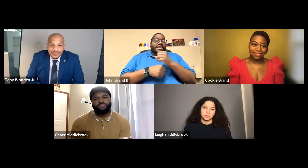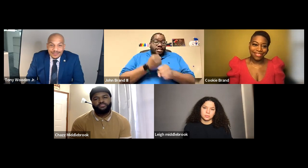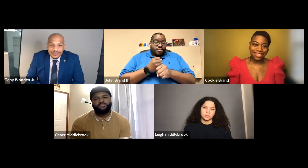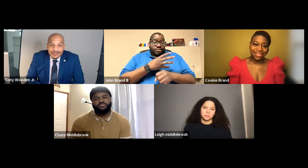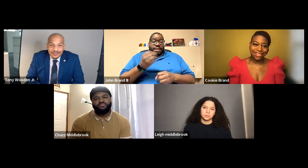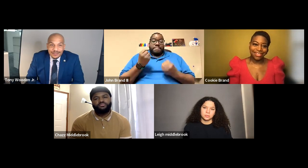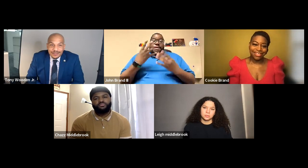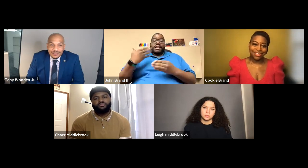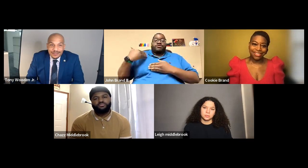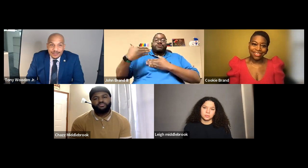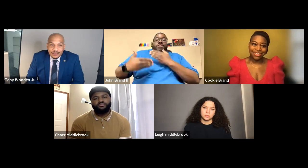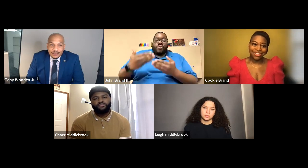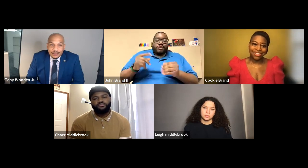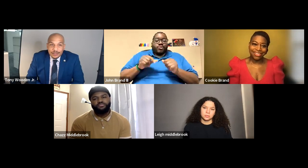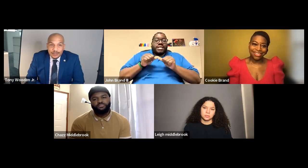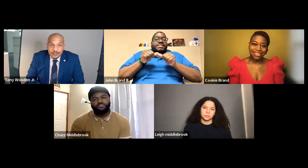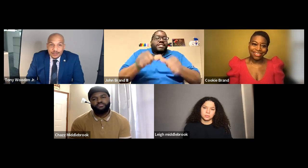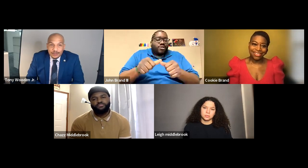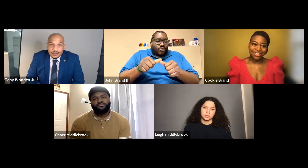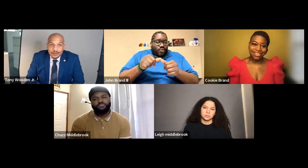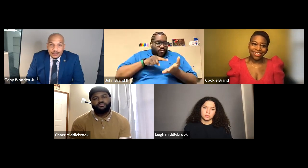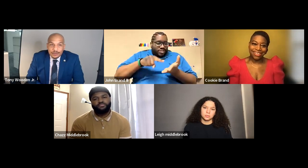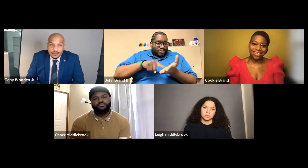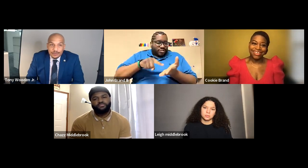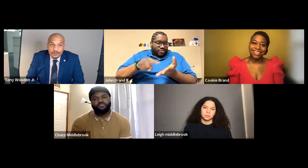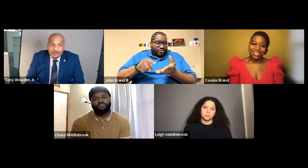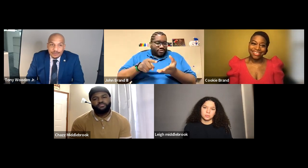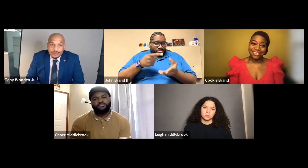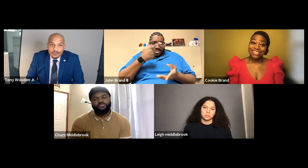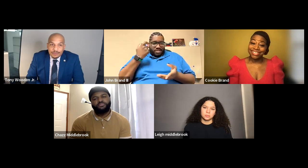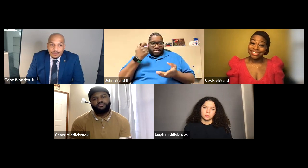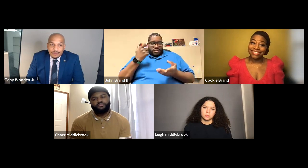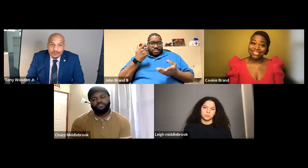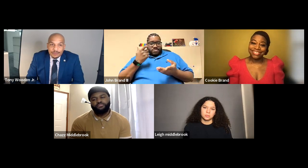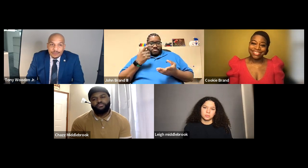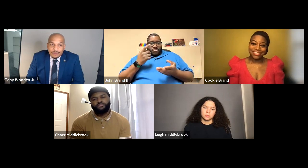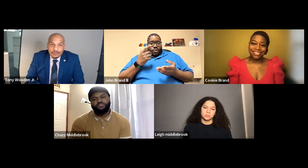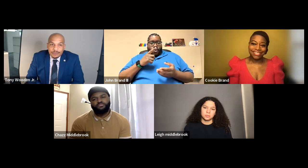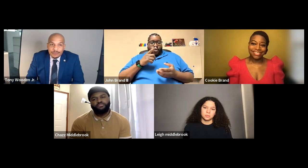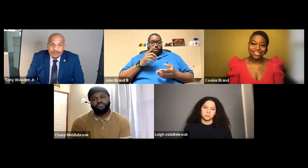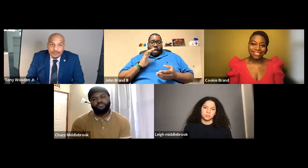vast. It would take many, many, many years and generations to continue that kind of research,